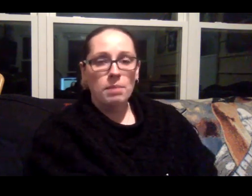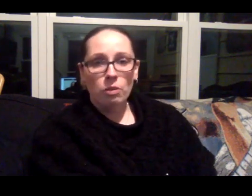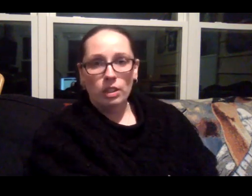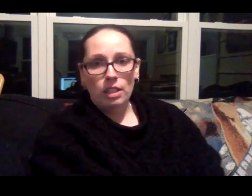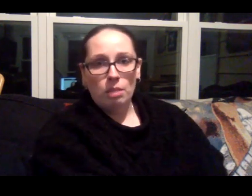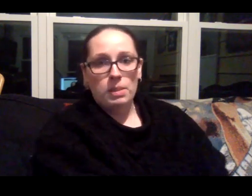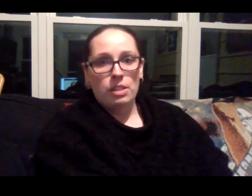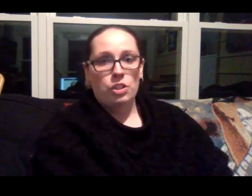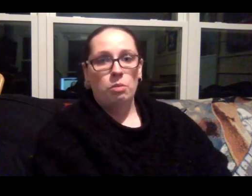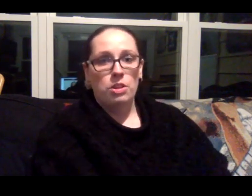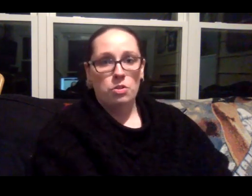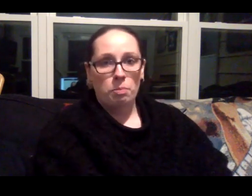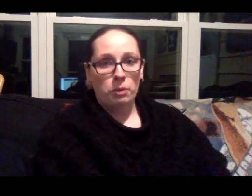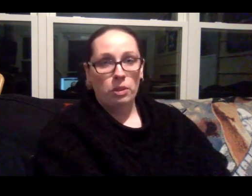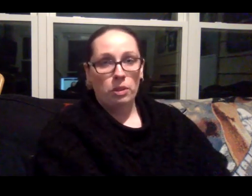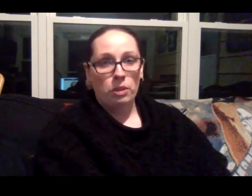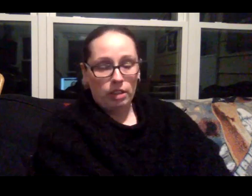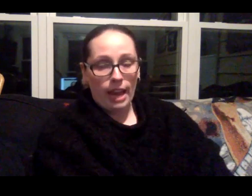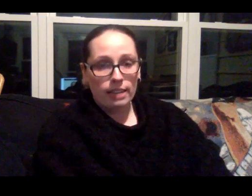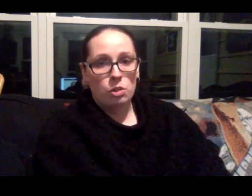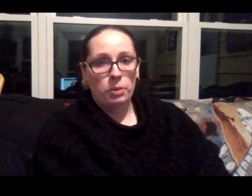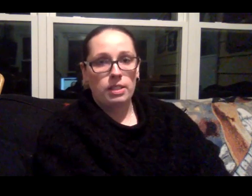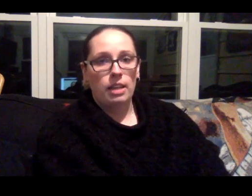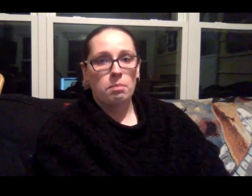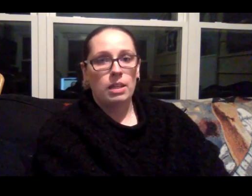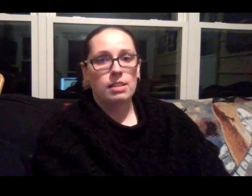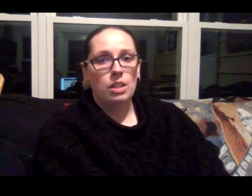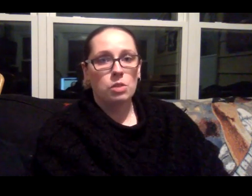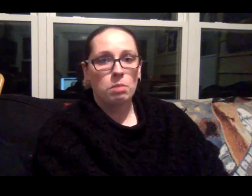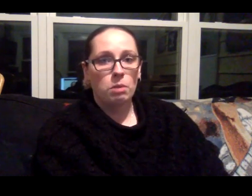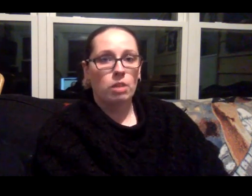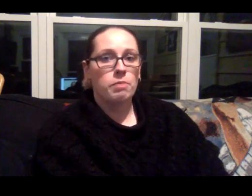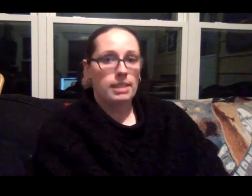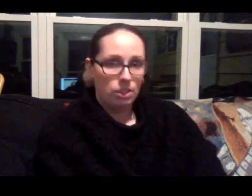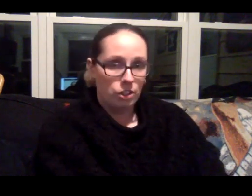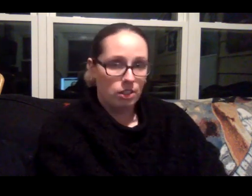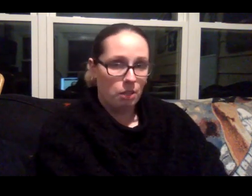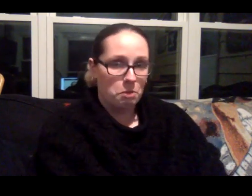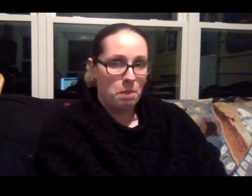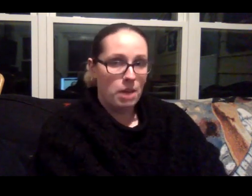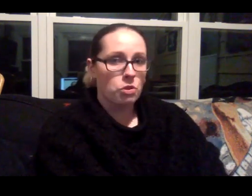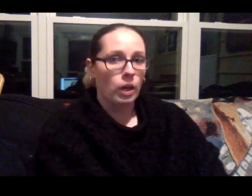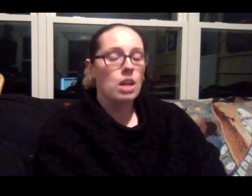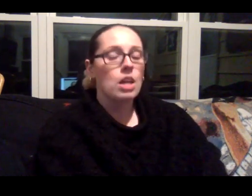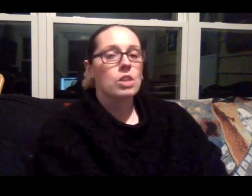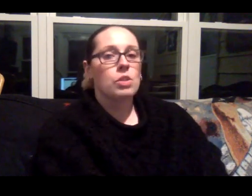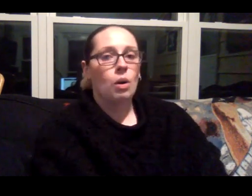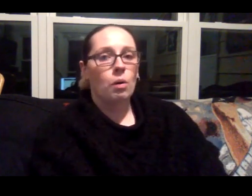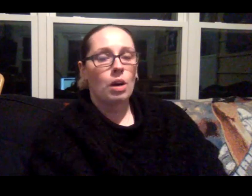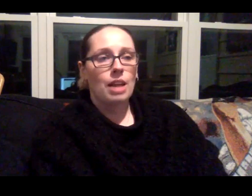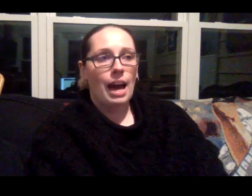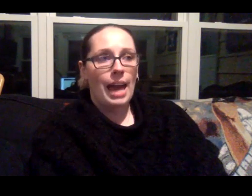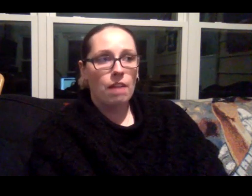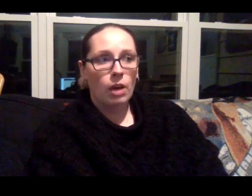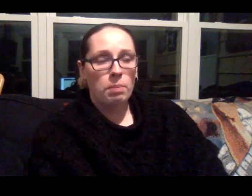I'm in a really good position with the current acting superintendent because he used to be one of my teachers and he was my mentor. So